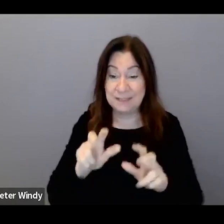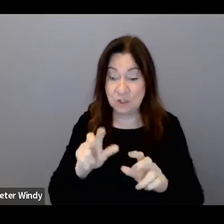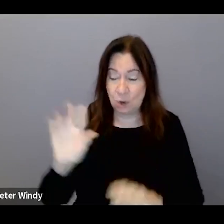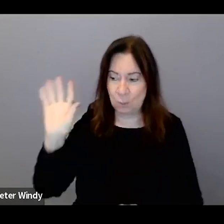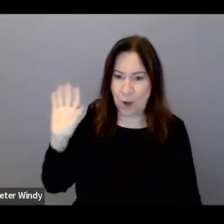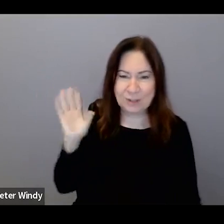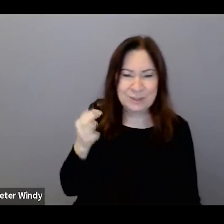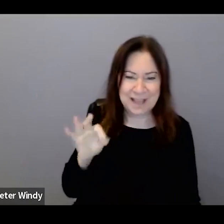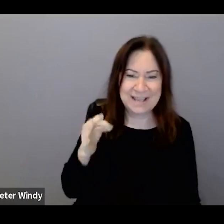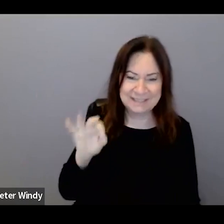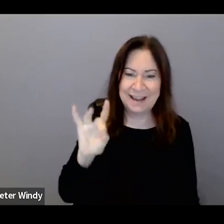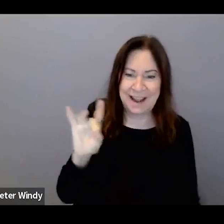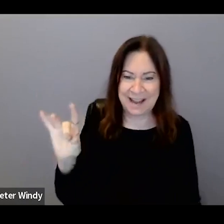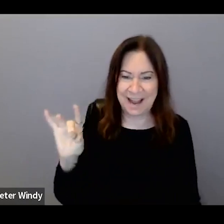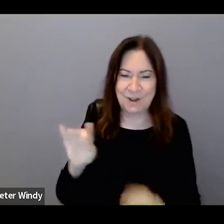to 1988.